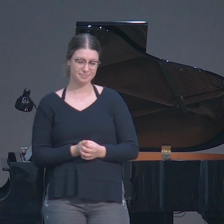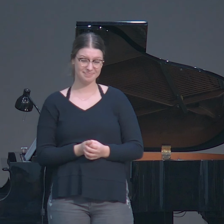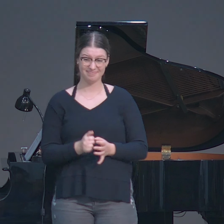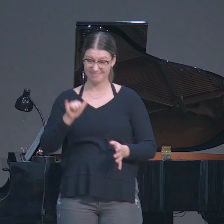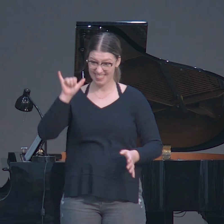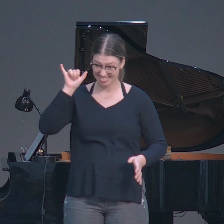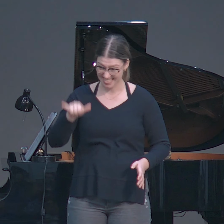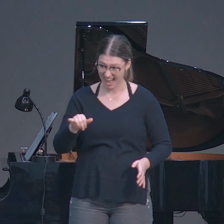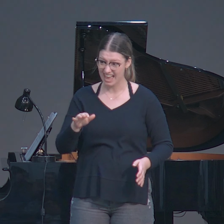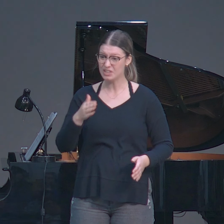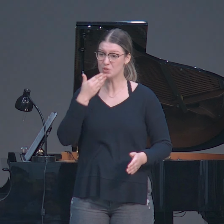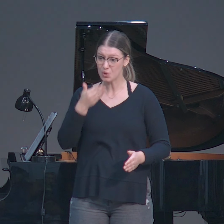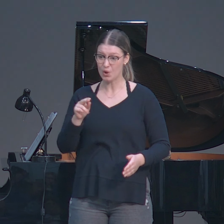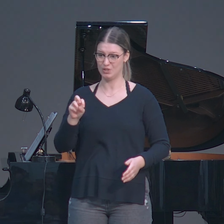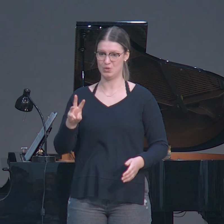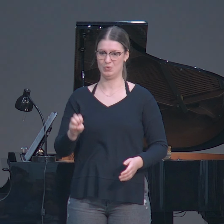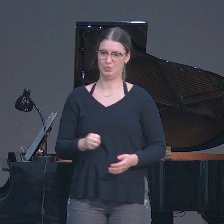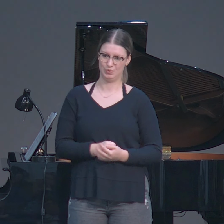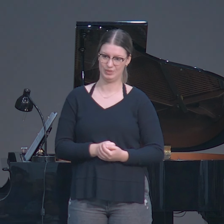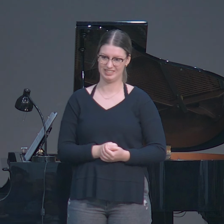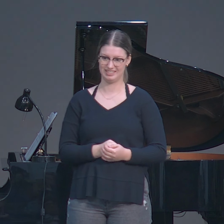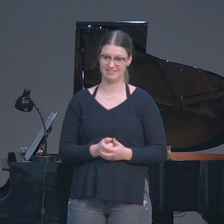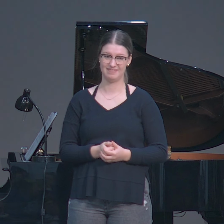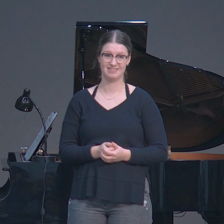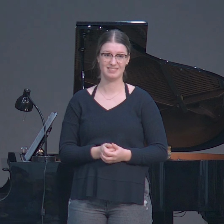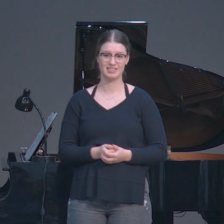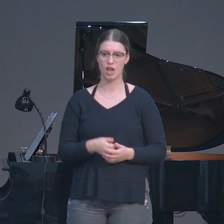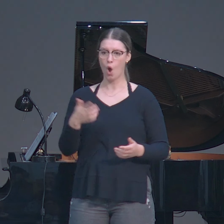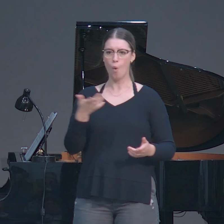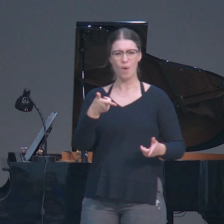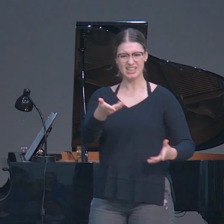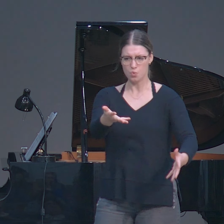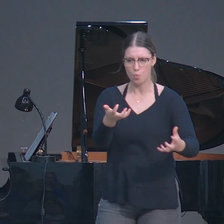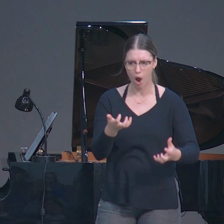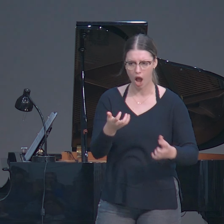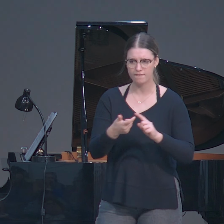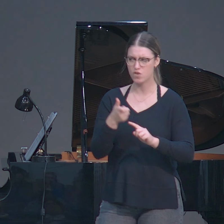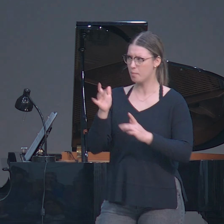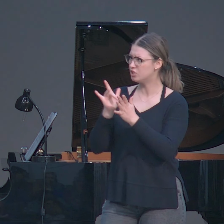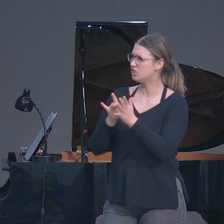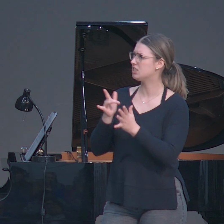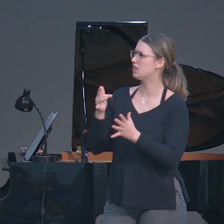That is the good news. Who you want Him to be